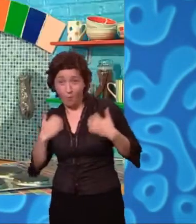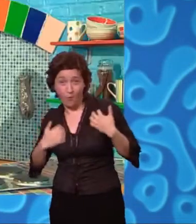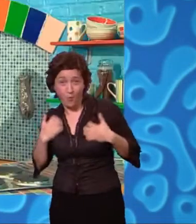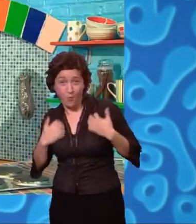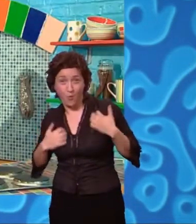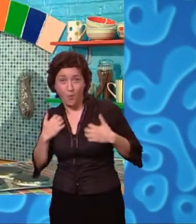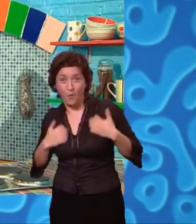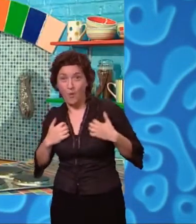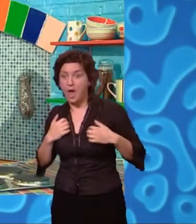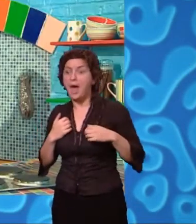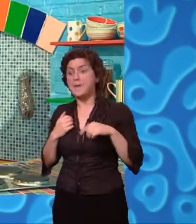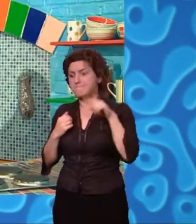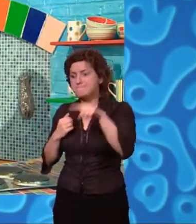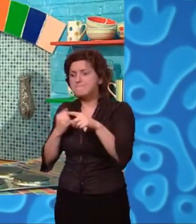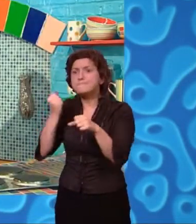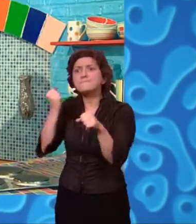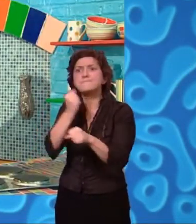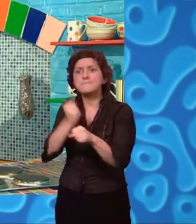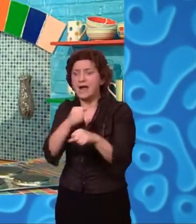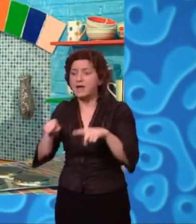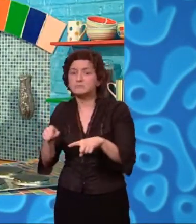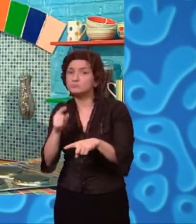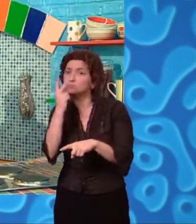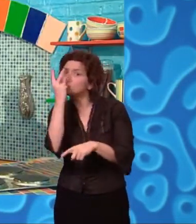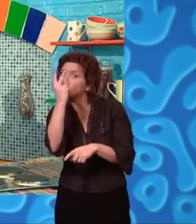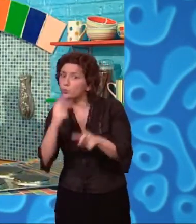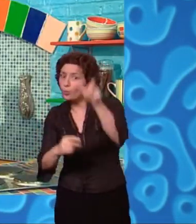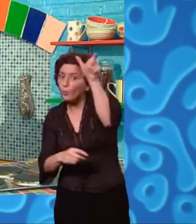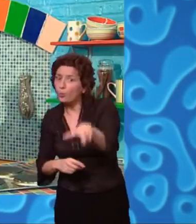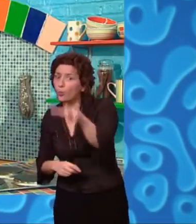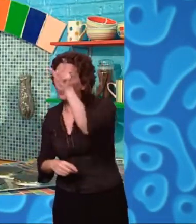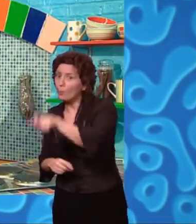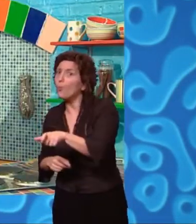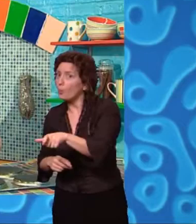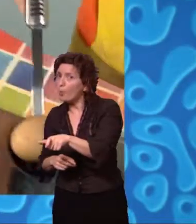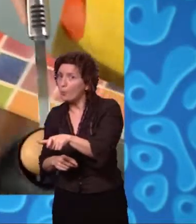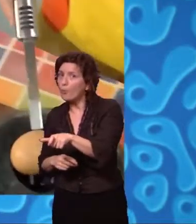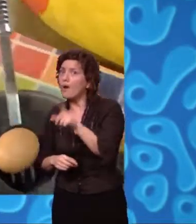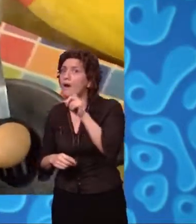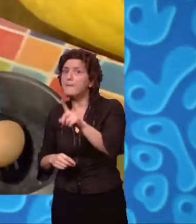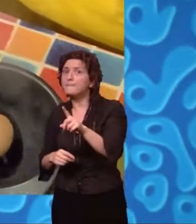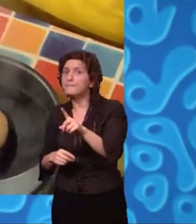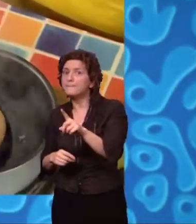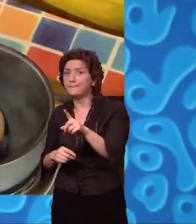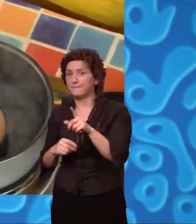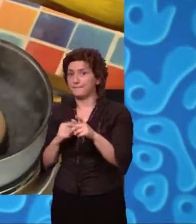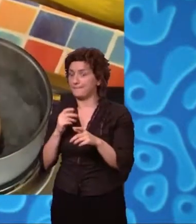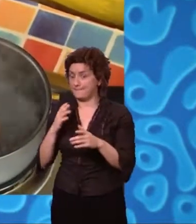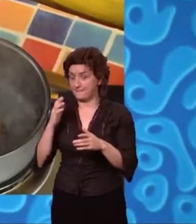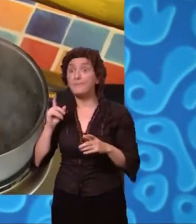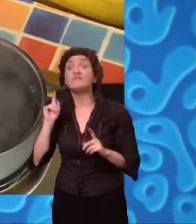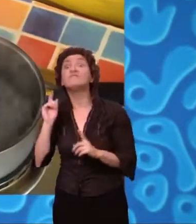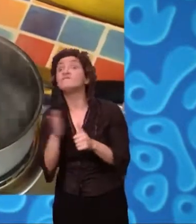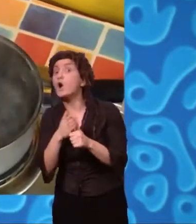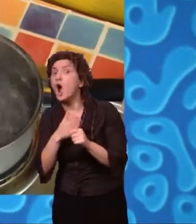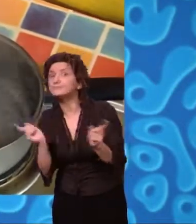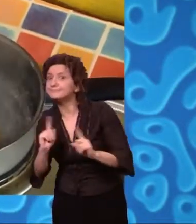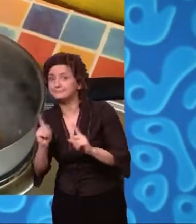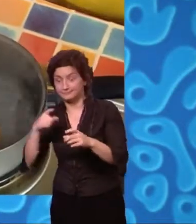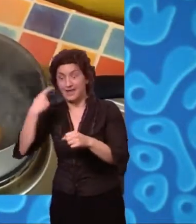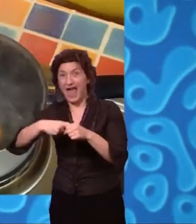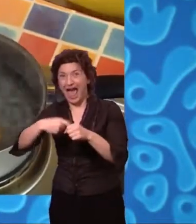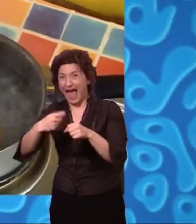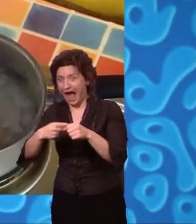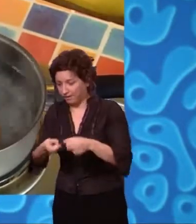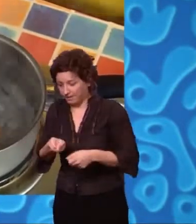Now, this is a recipe for 2 people. The first thing we need to do is boil an egg in a pan of water for about